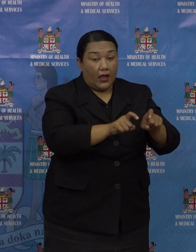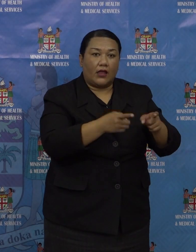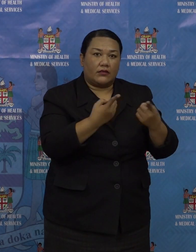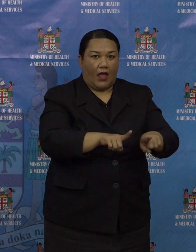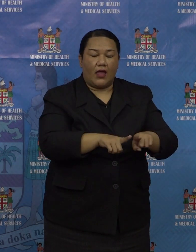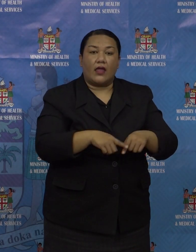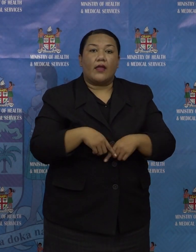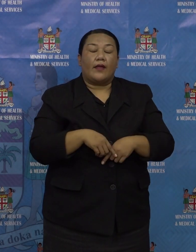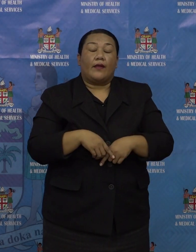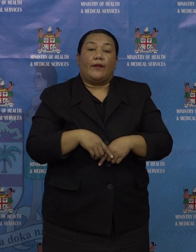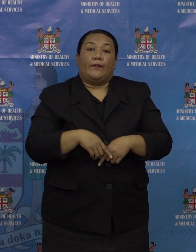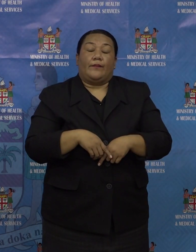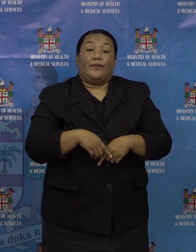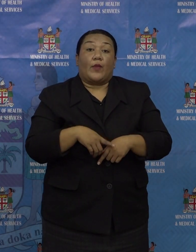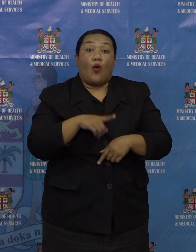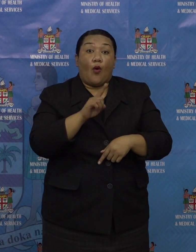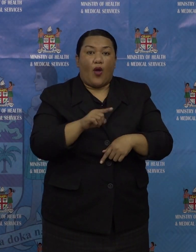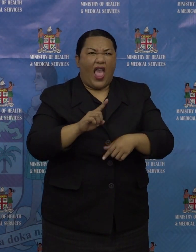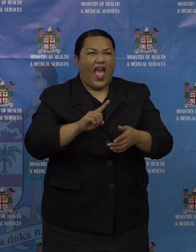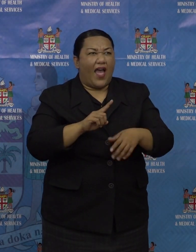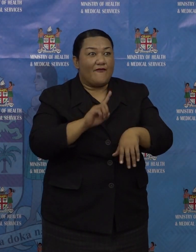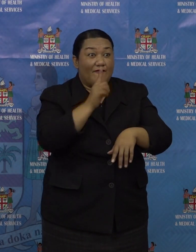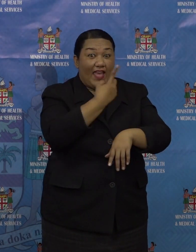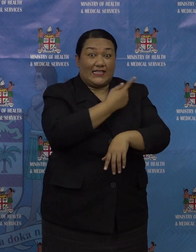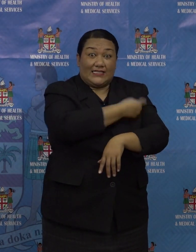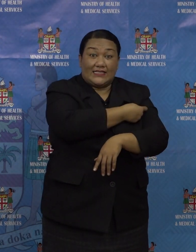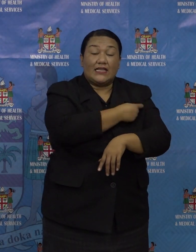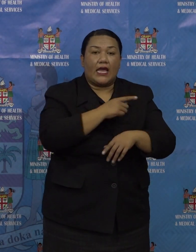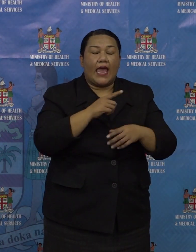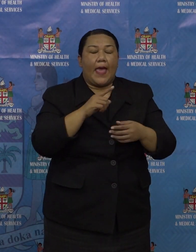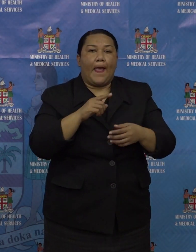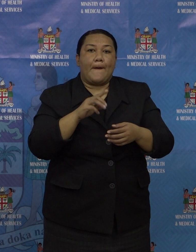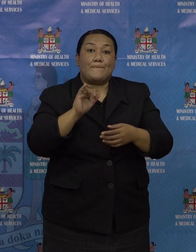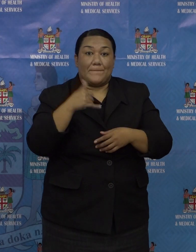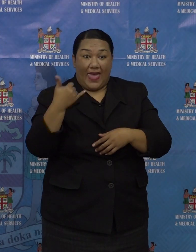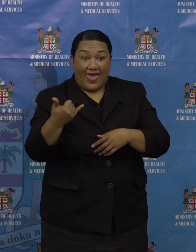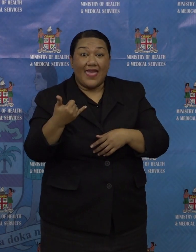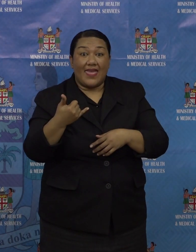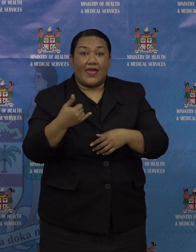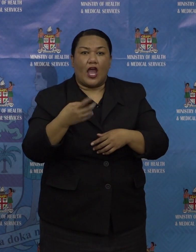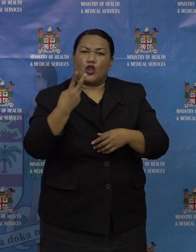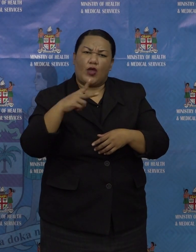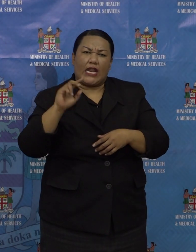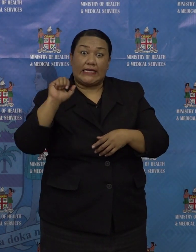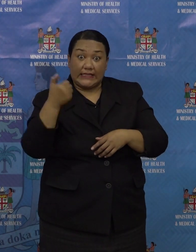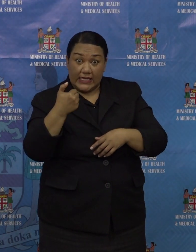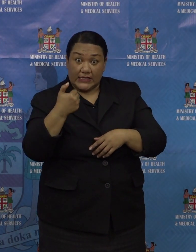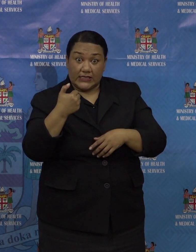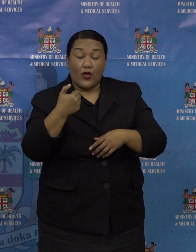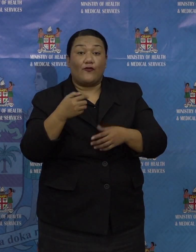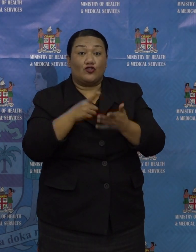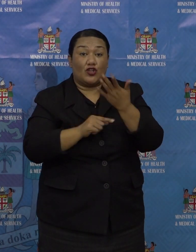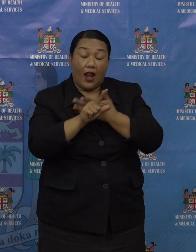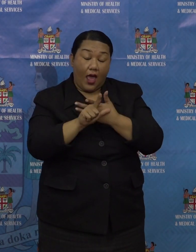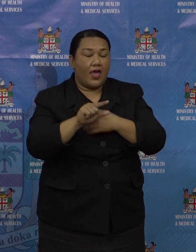received a first dose of the vaccine in late May, and then she received the second dose of the vaccine on the 26th of July.